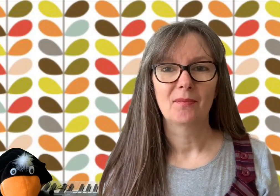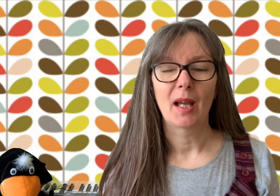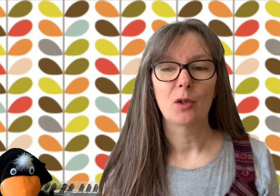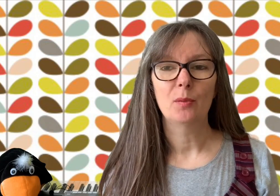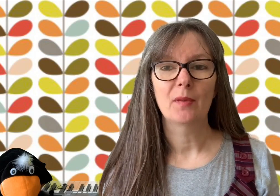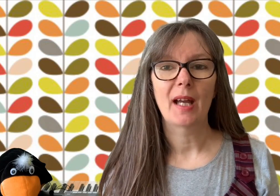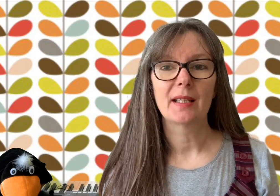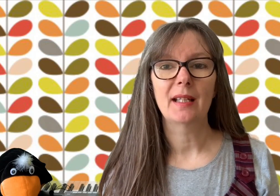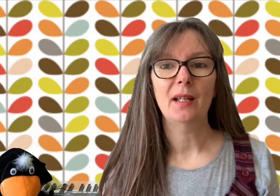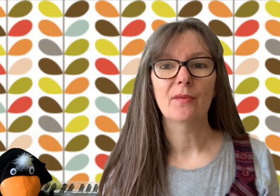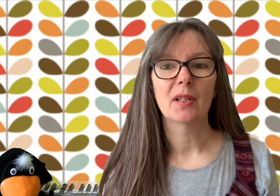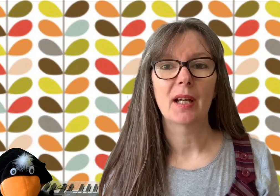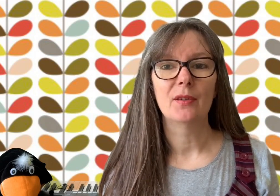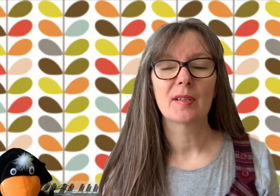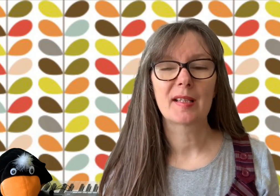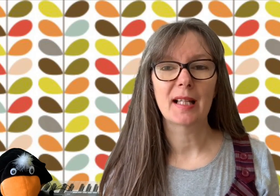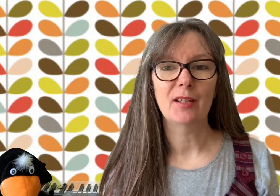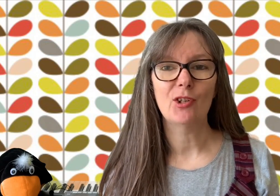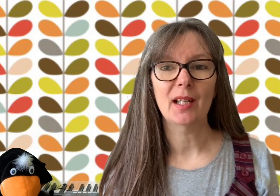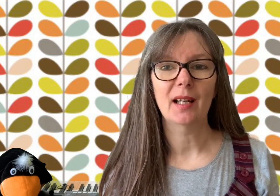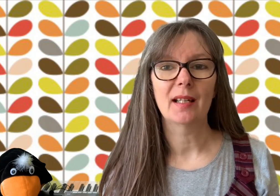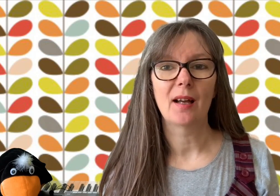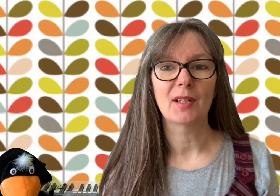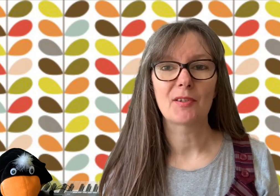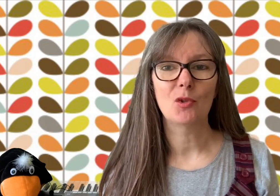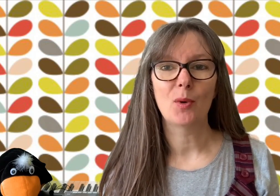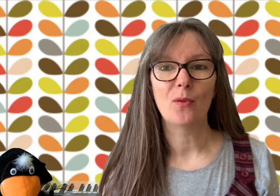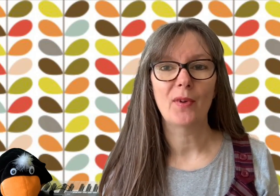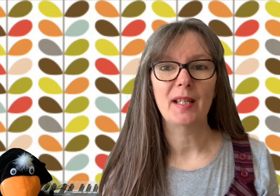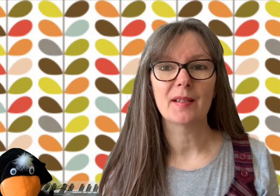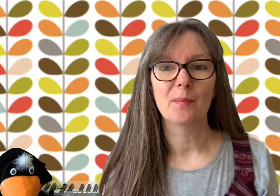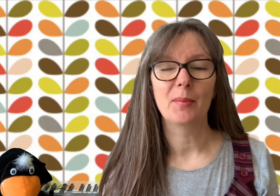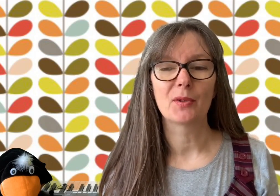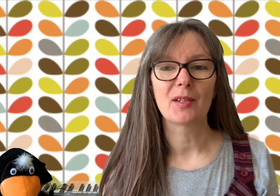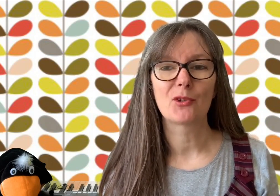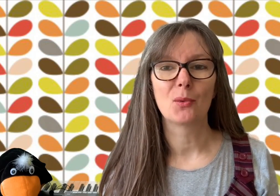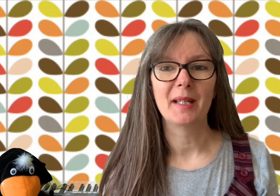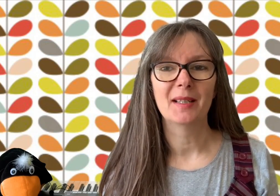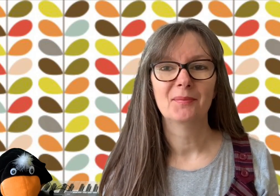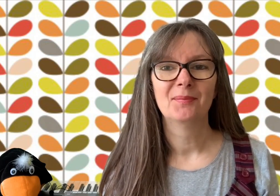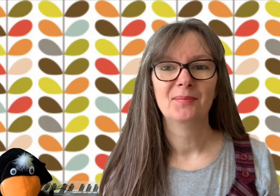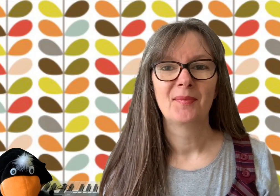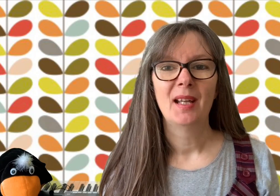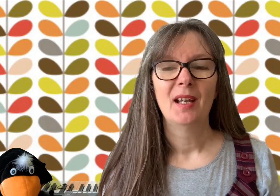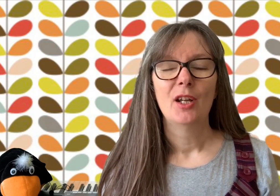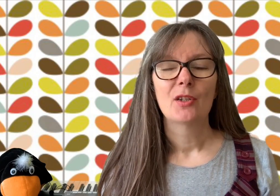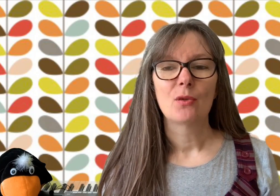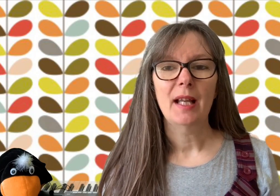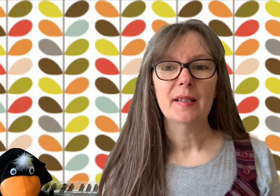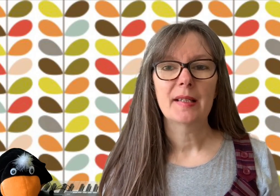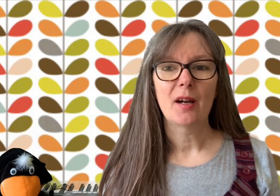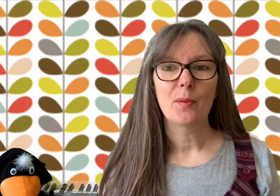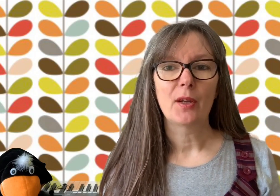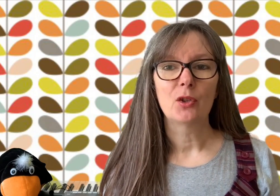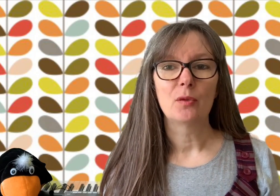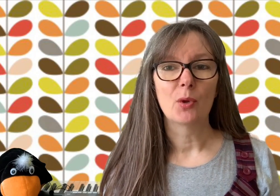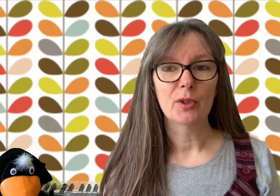I hope you've had great fun out sledging and having snowball fights and building snowmen. So let's start with our good